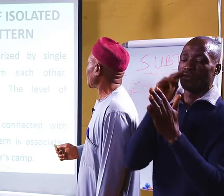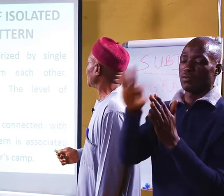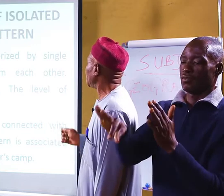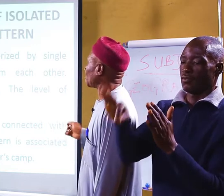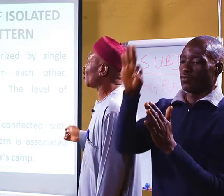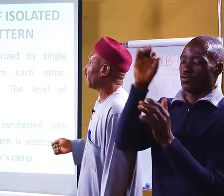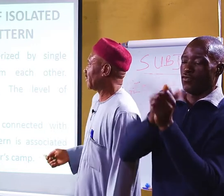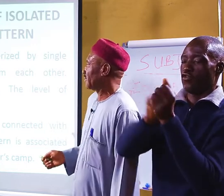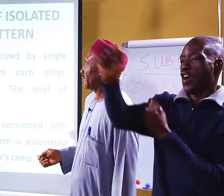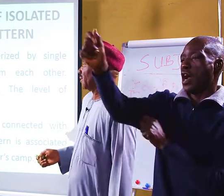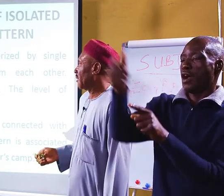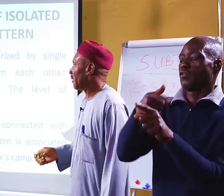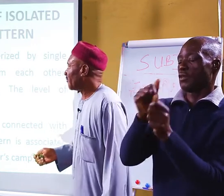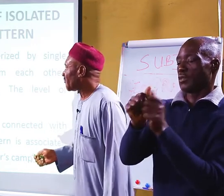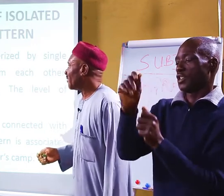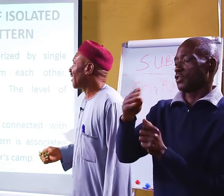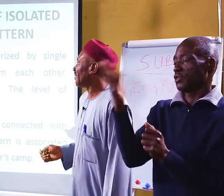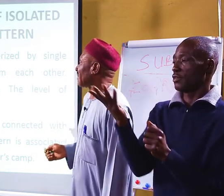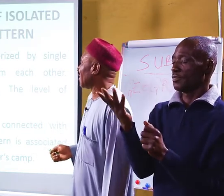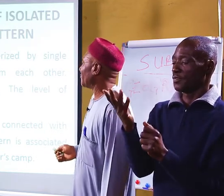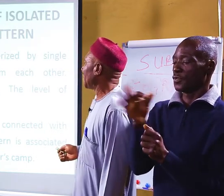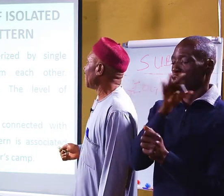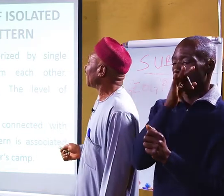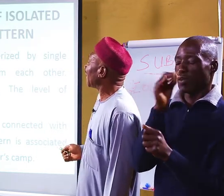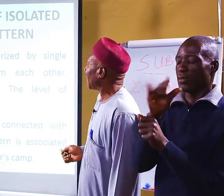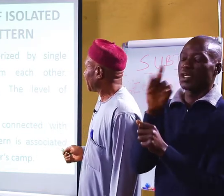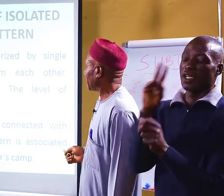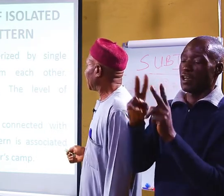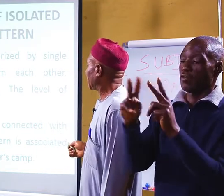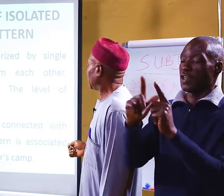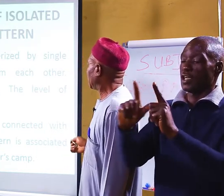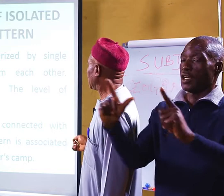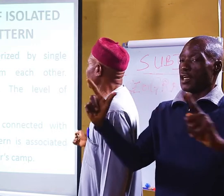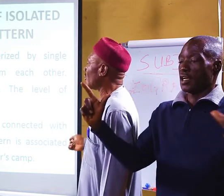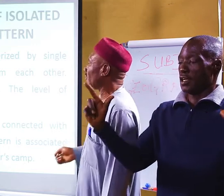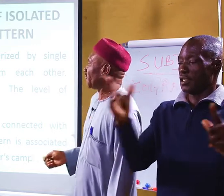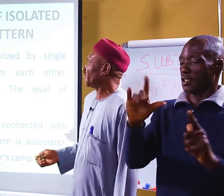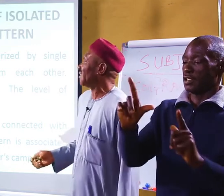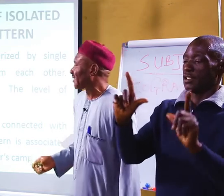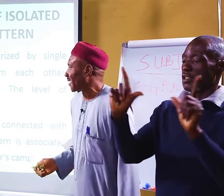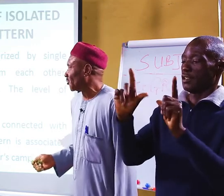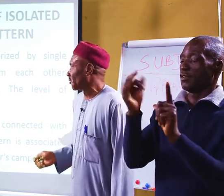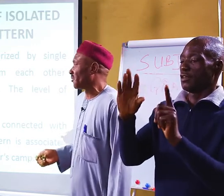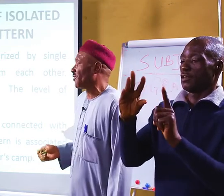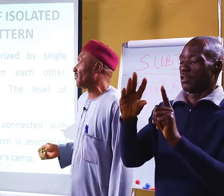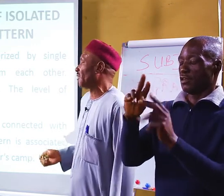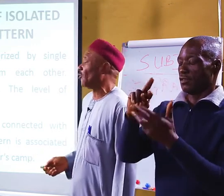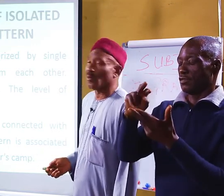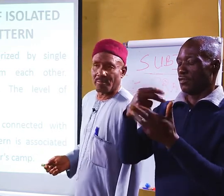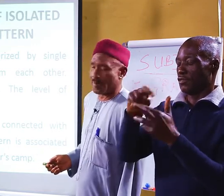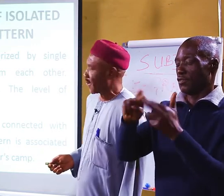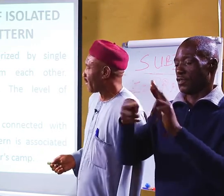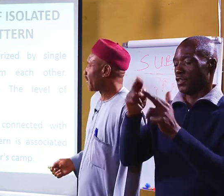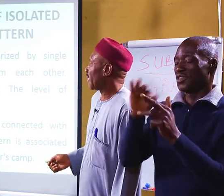far from each other. Farmlands are very large. The level of interaction is very, very